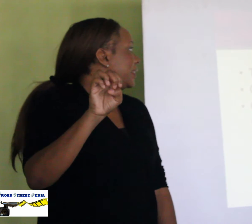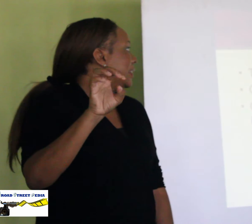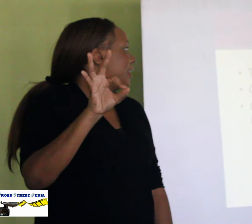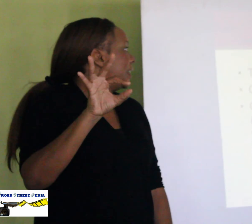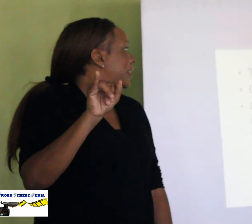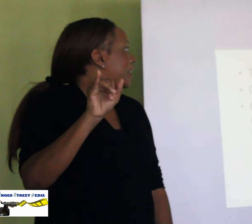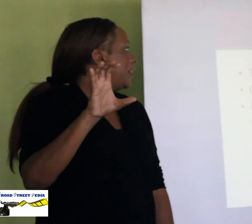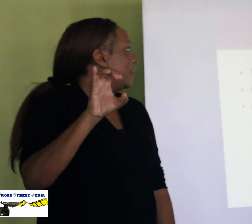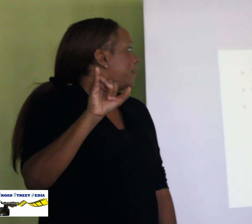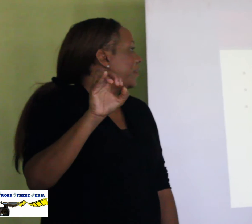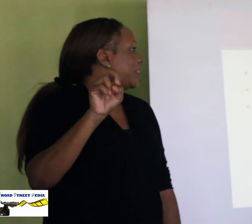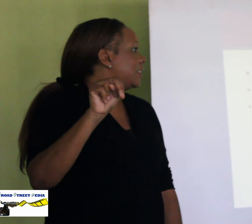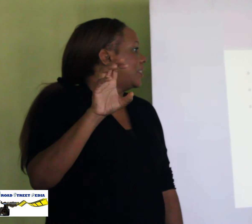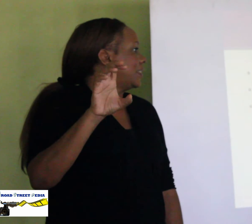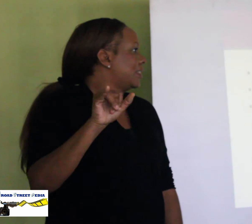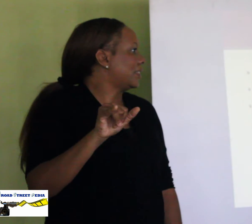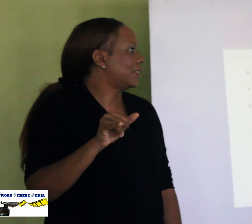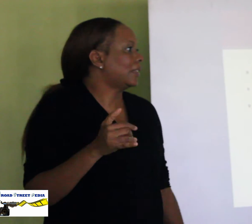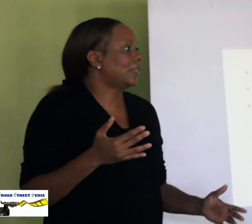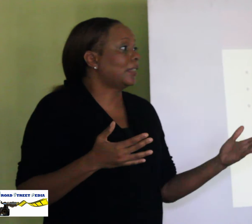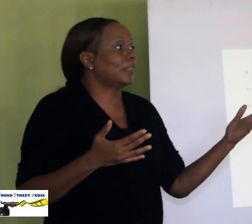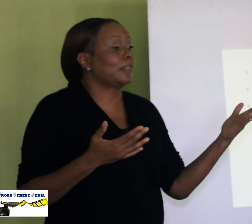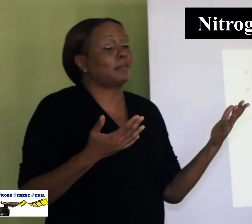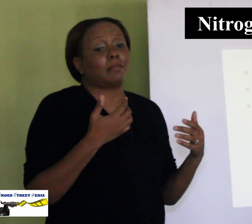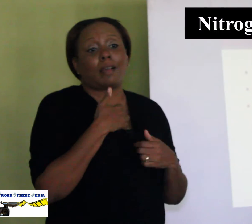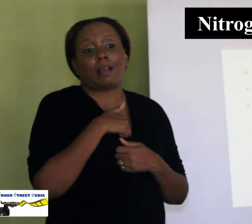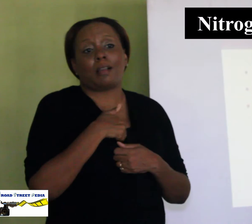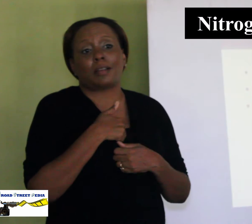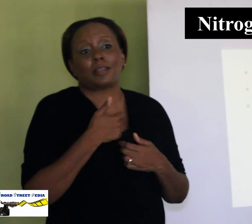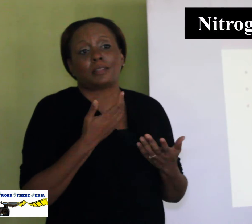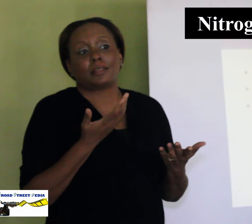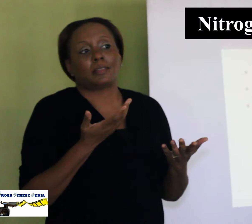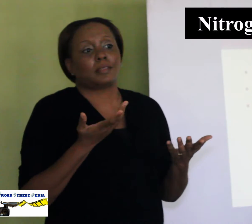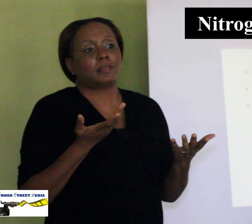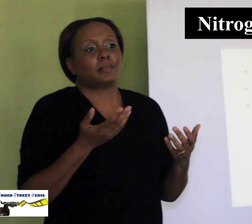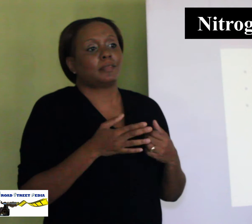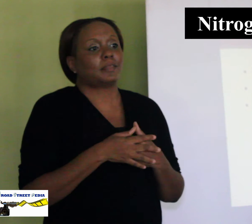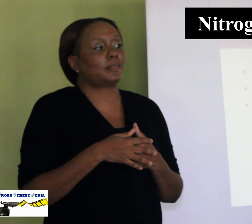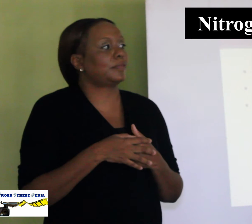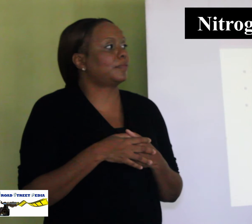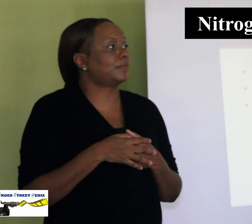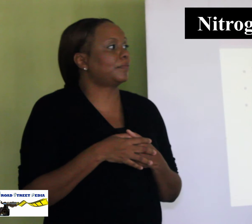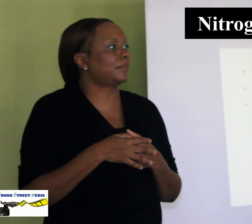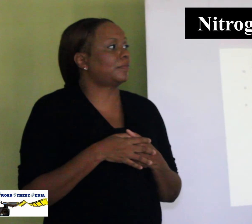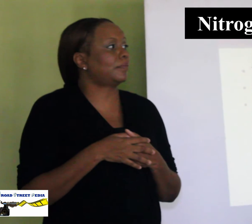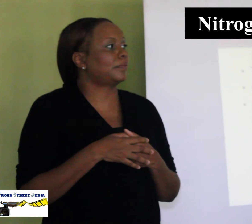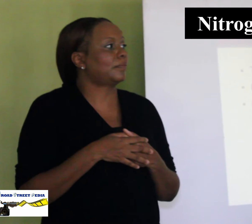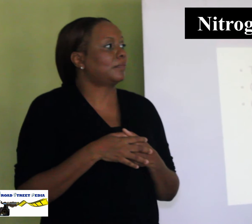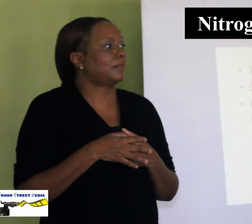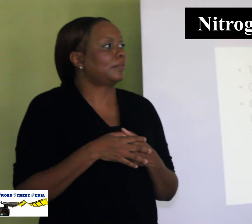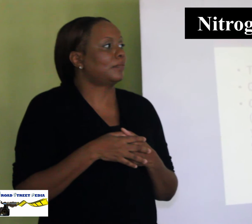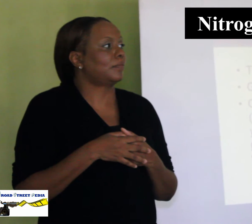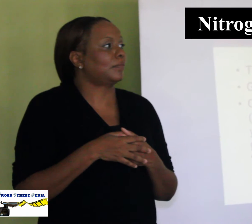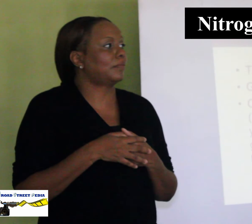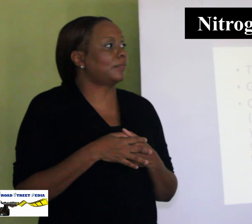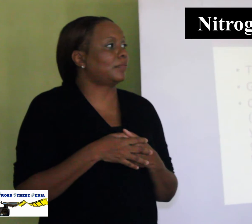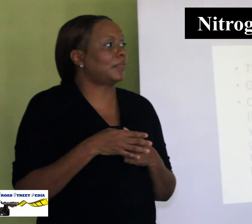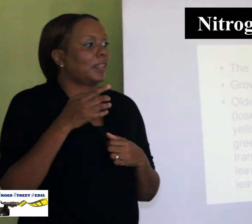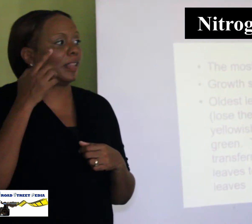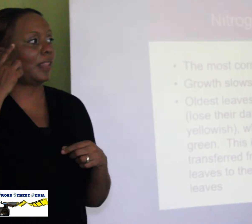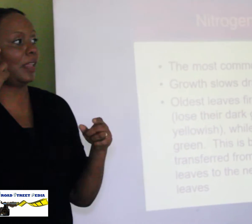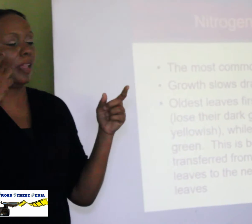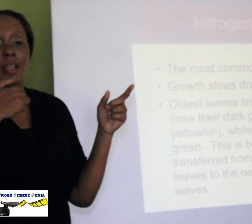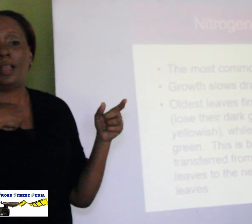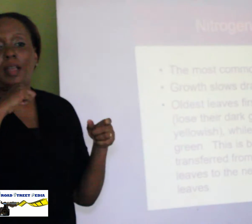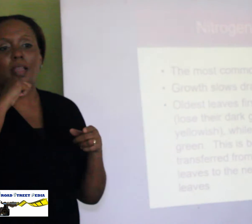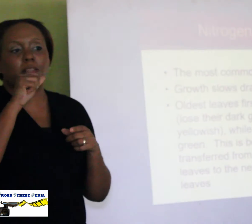growth shows that. Let me add this. Sorry about this. I'm going to have let Romeo present this because I